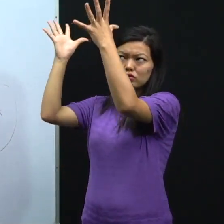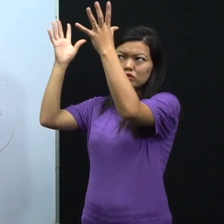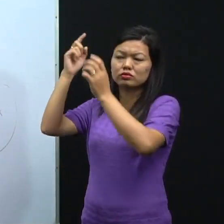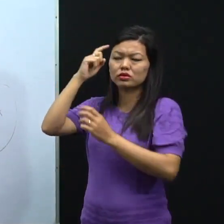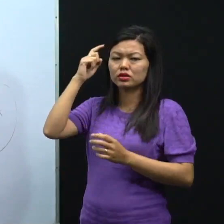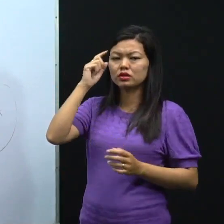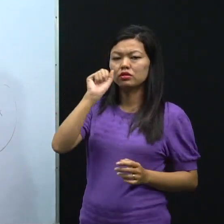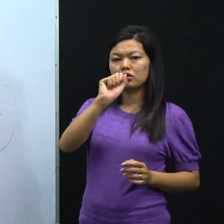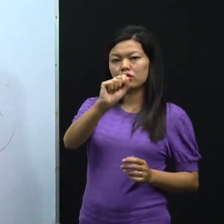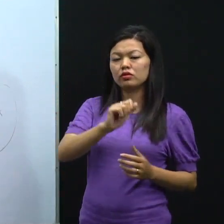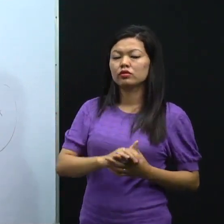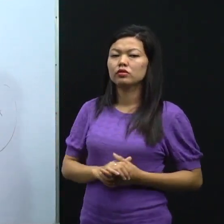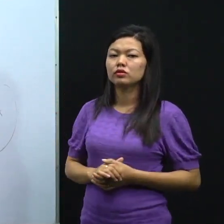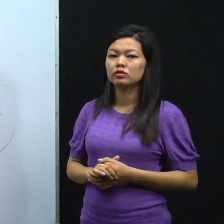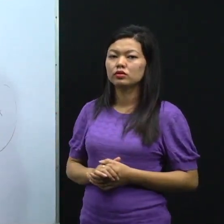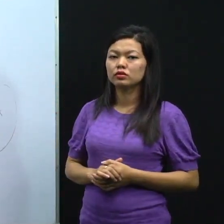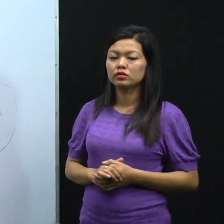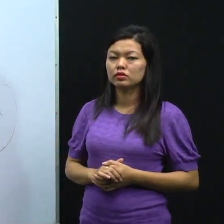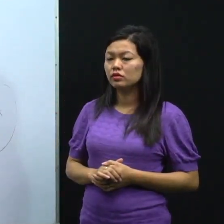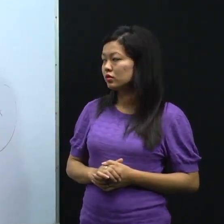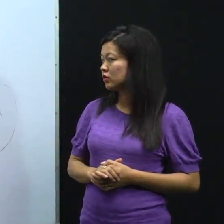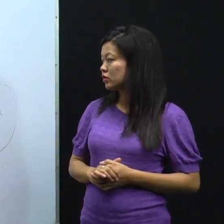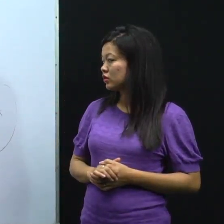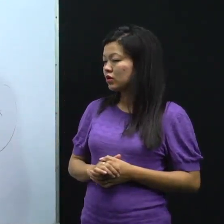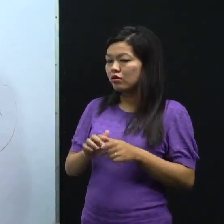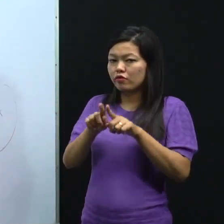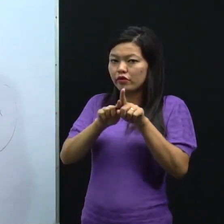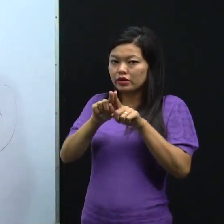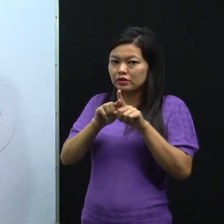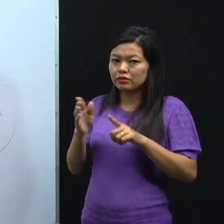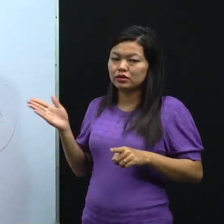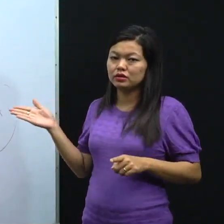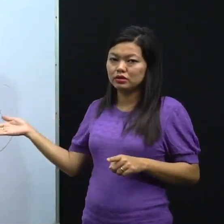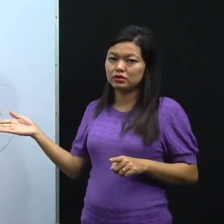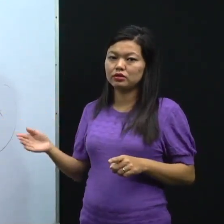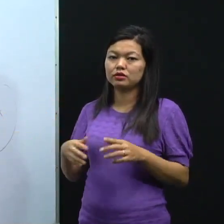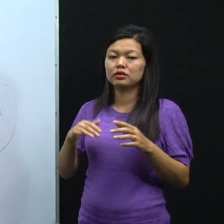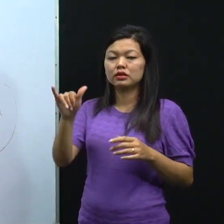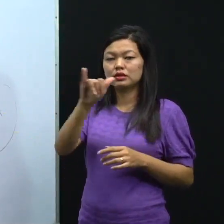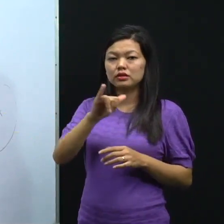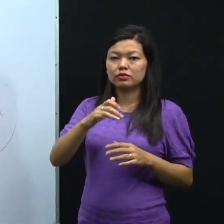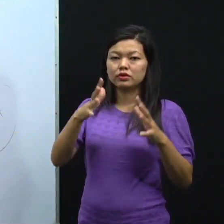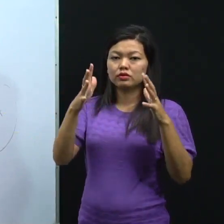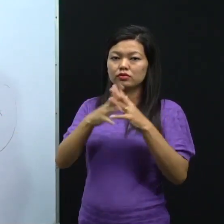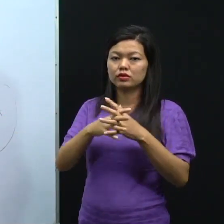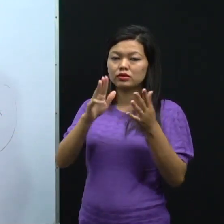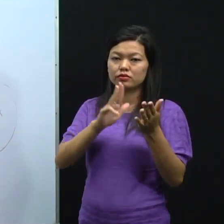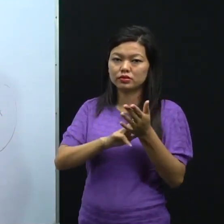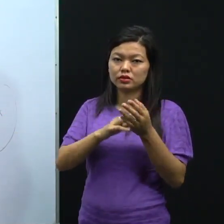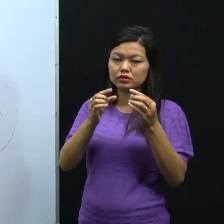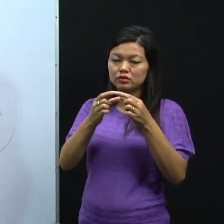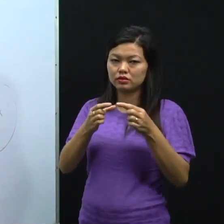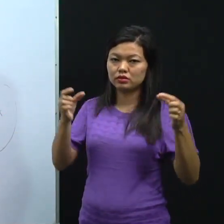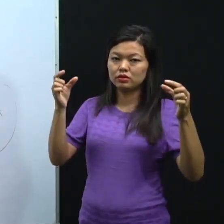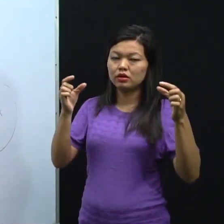to imagine. So now you have to imagine this one as a watermelon slide. So now this white portion are the eatable